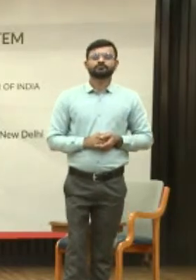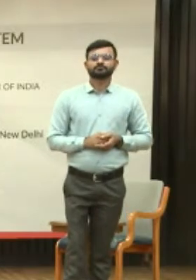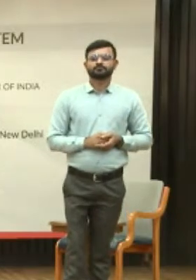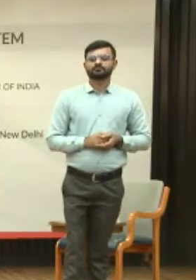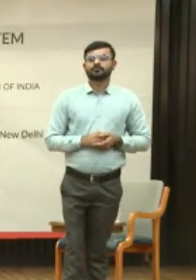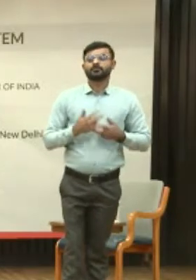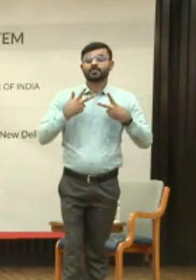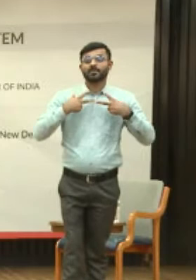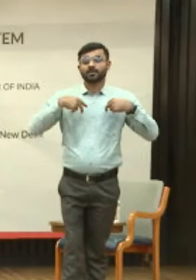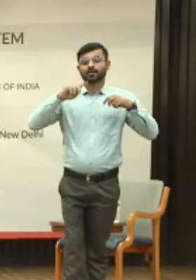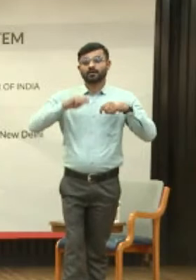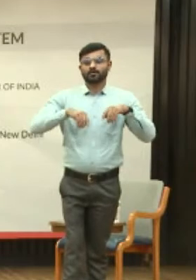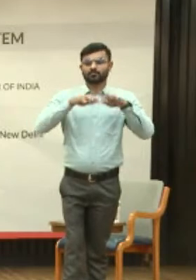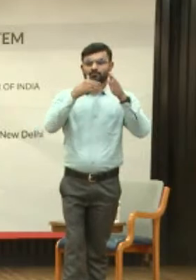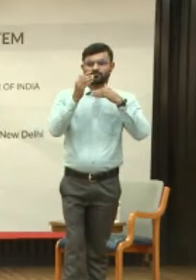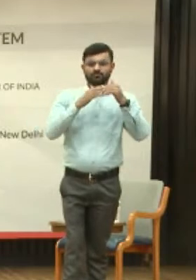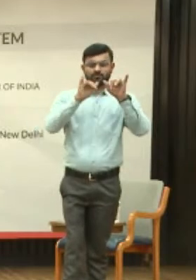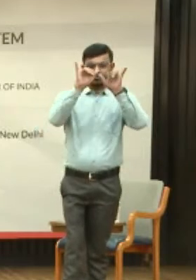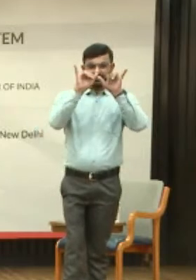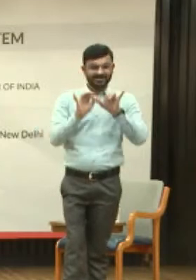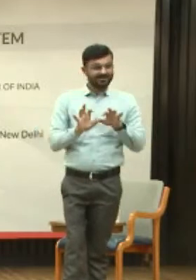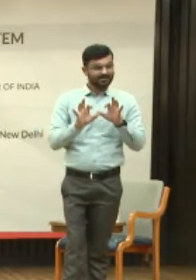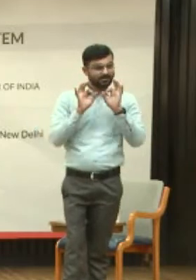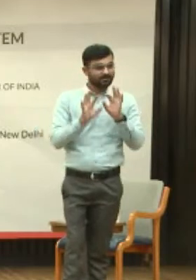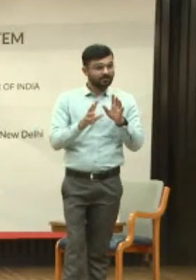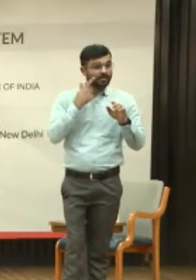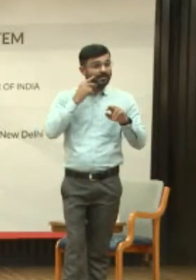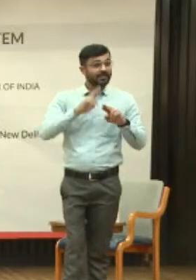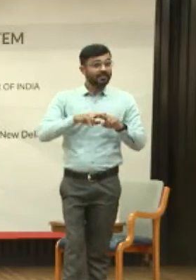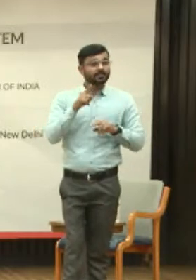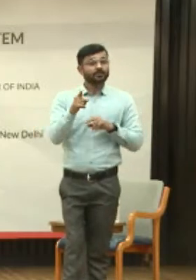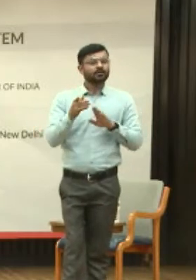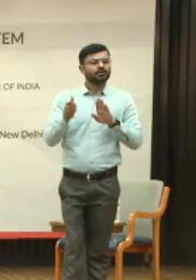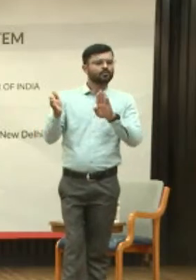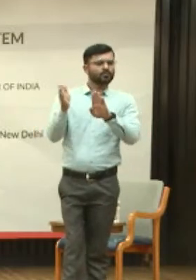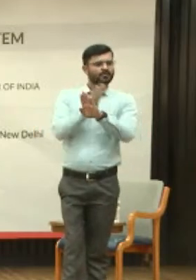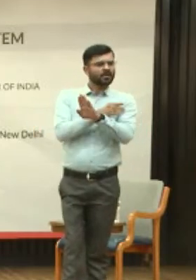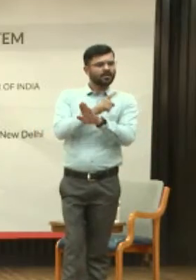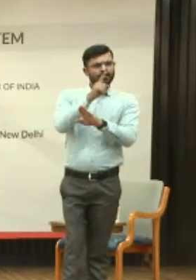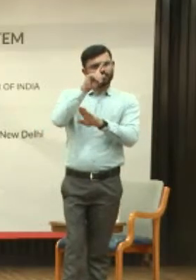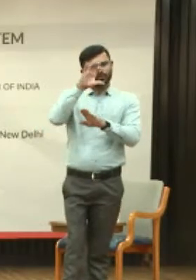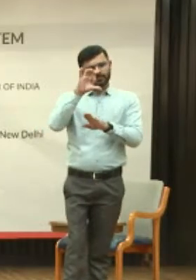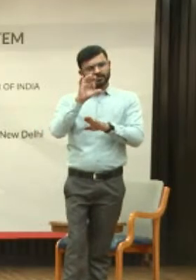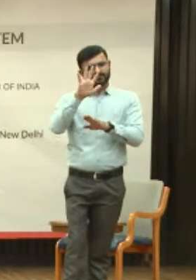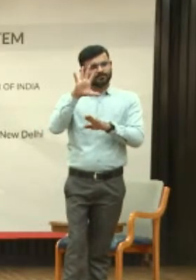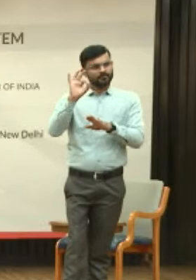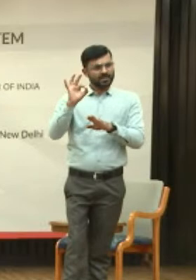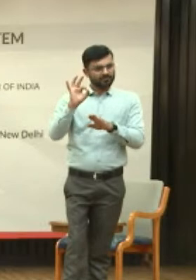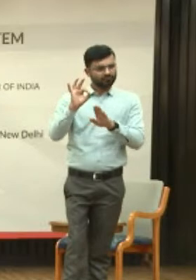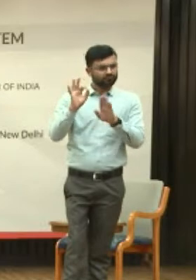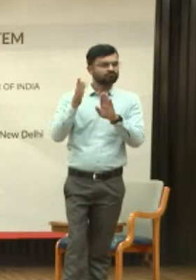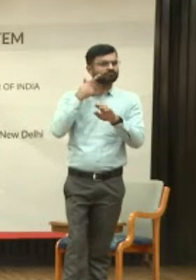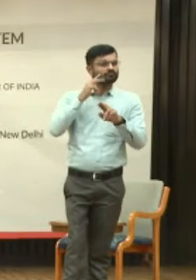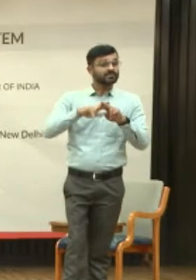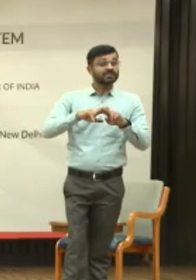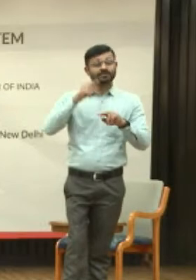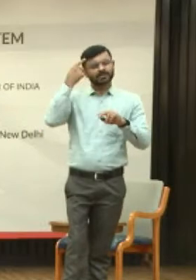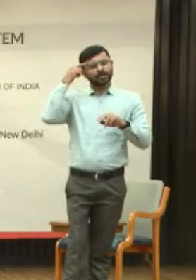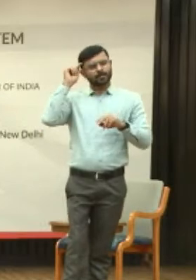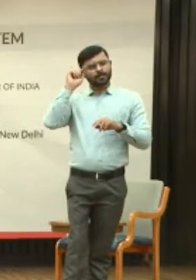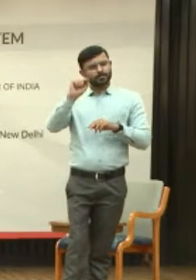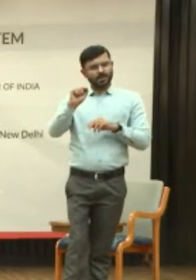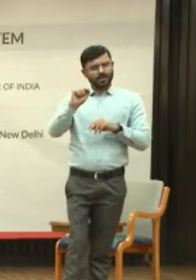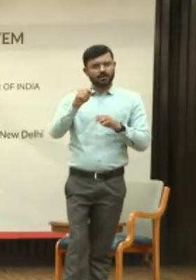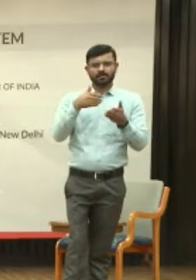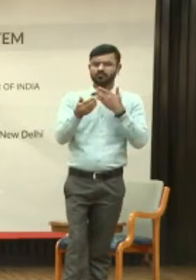The court's instruction is, even if it is pre-1950, if it concerns an